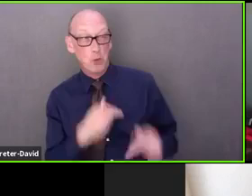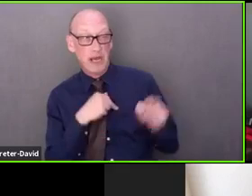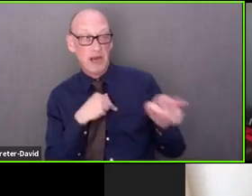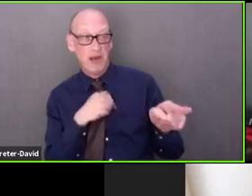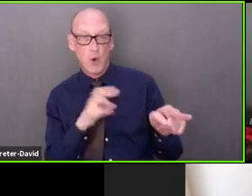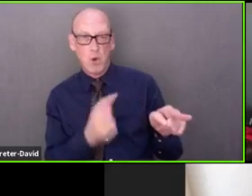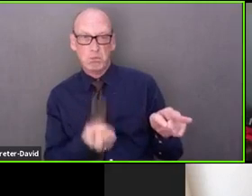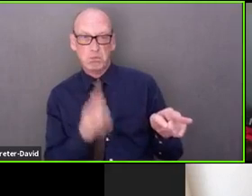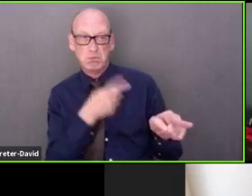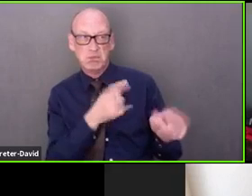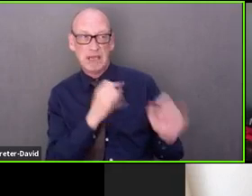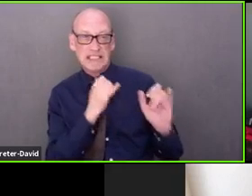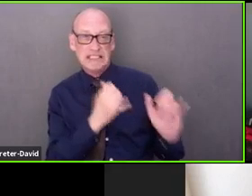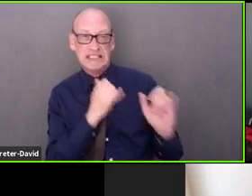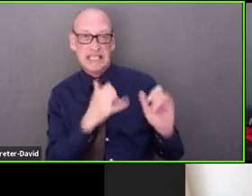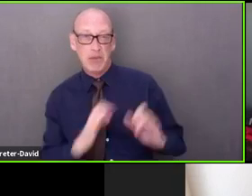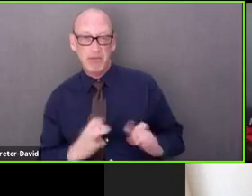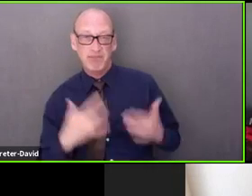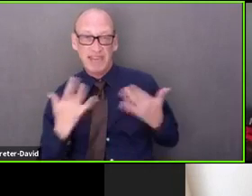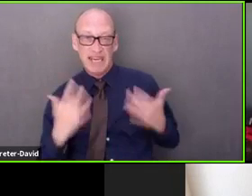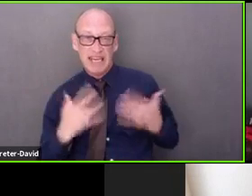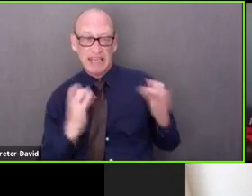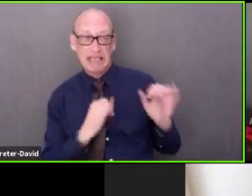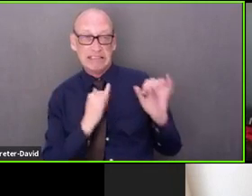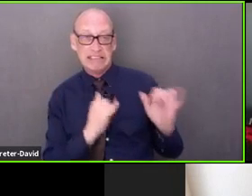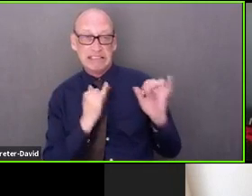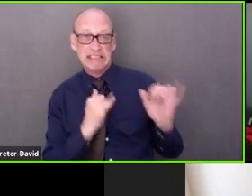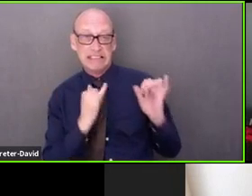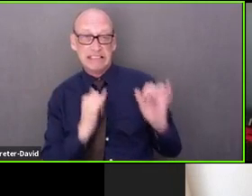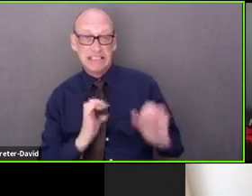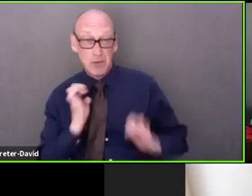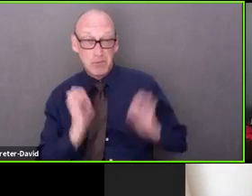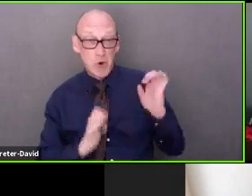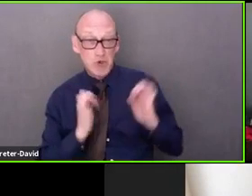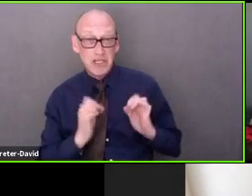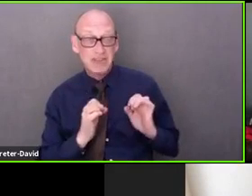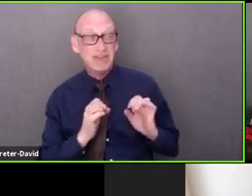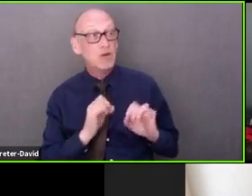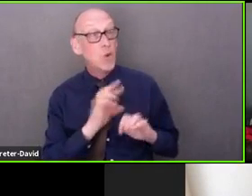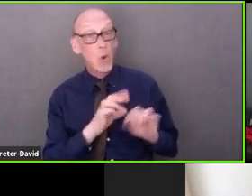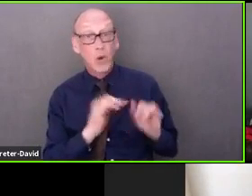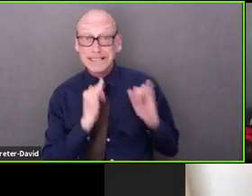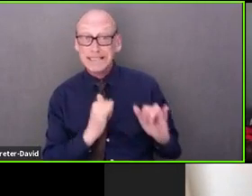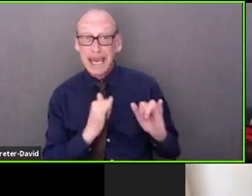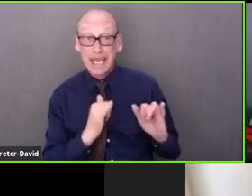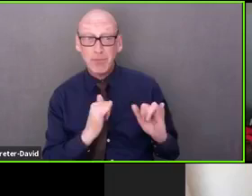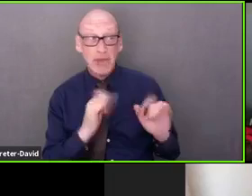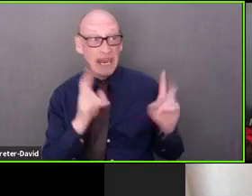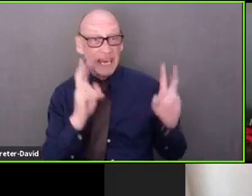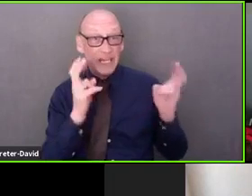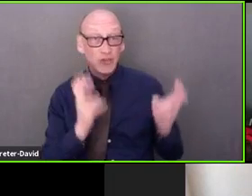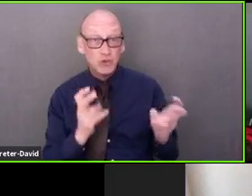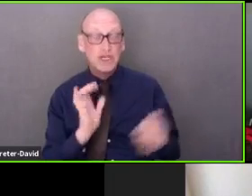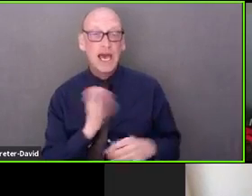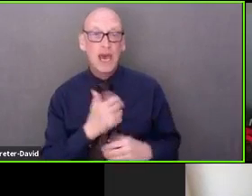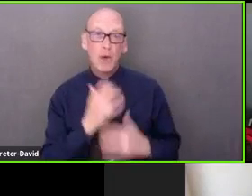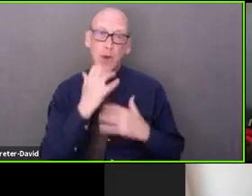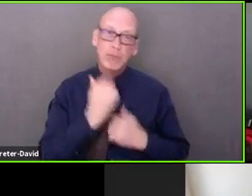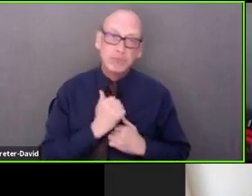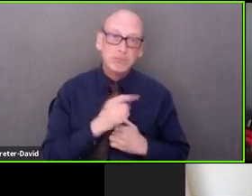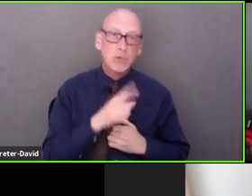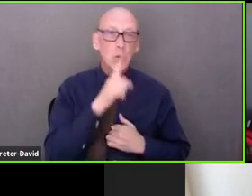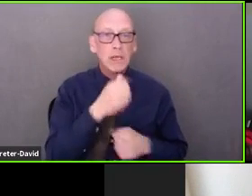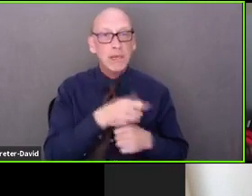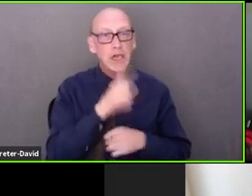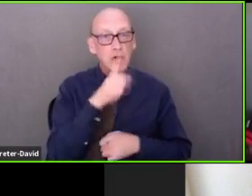to have the same feelings and emotions and even different issues that we have. So our passion has been to really just try to make sure